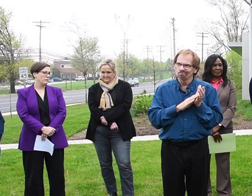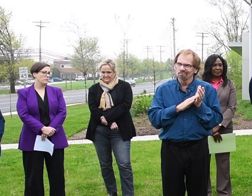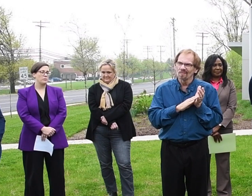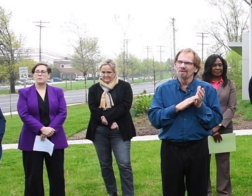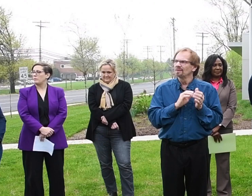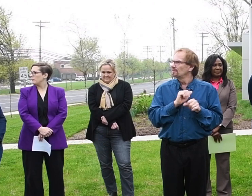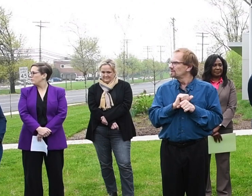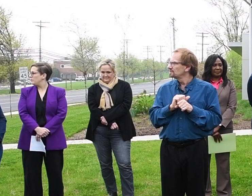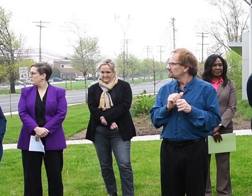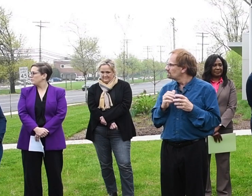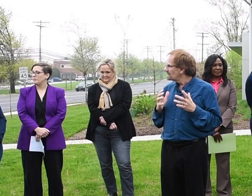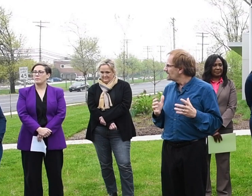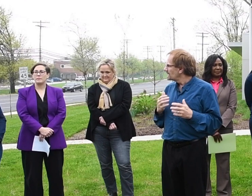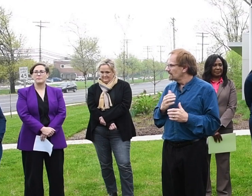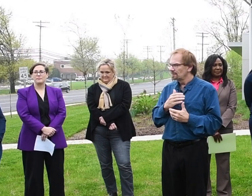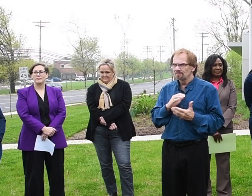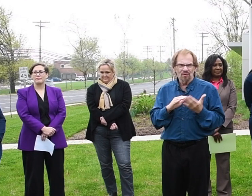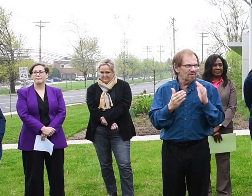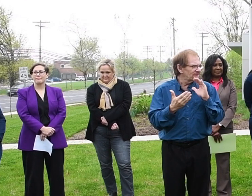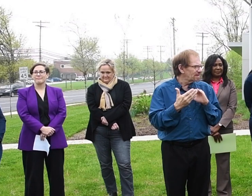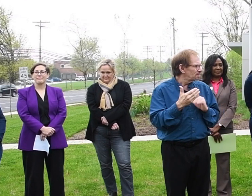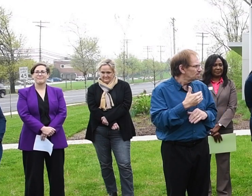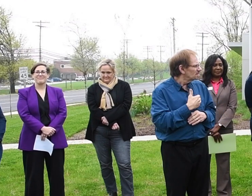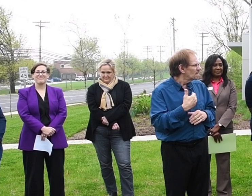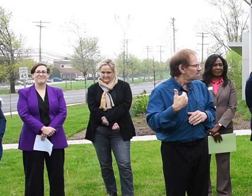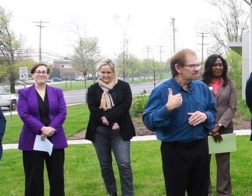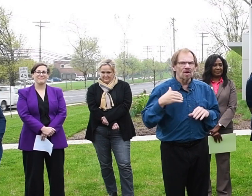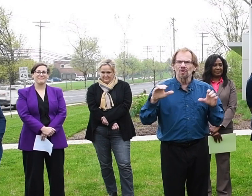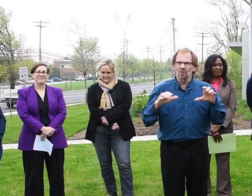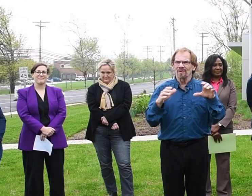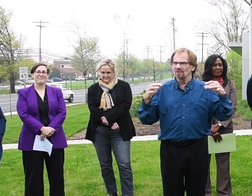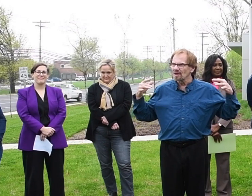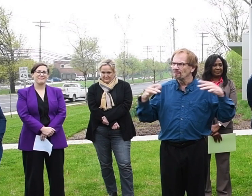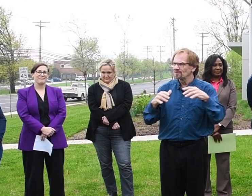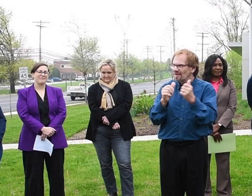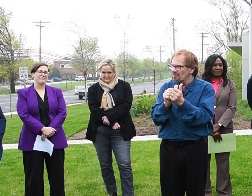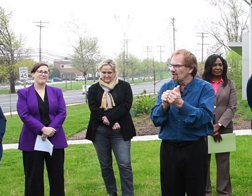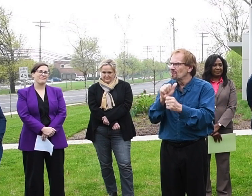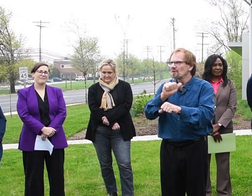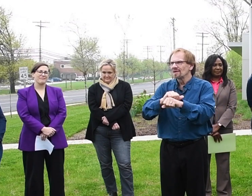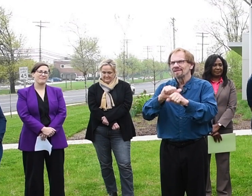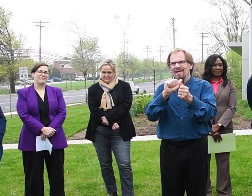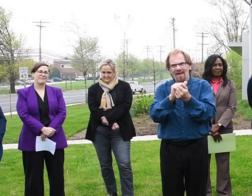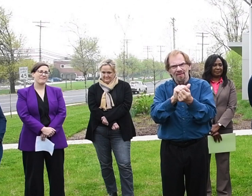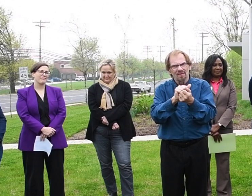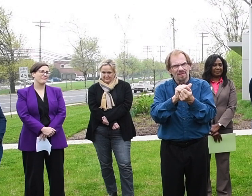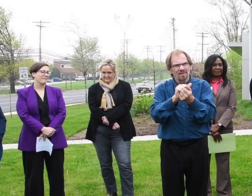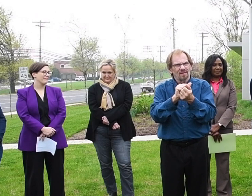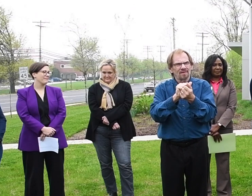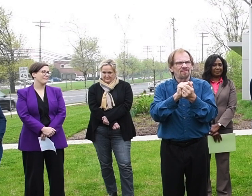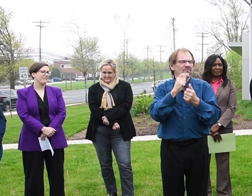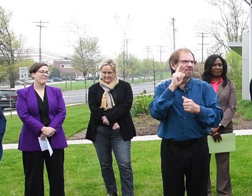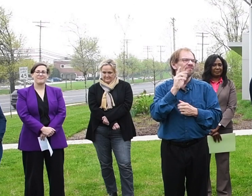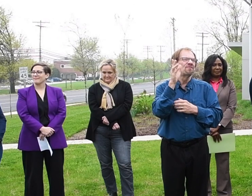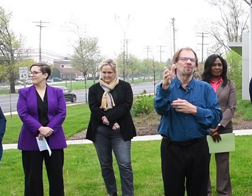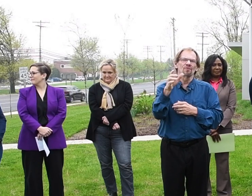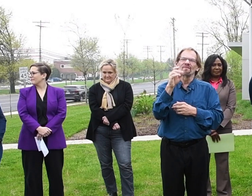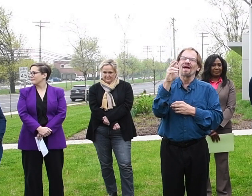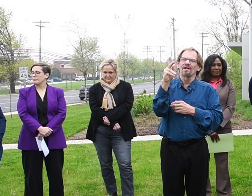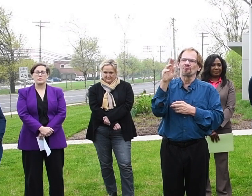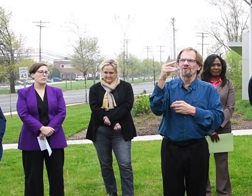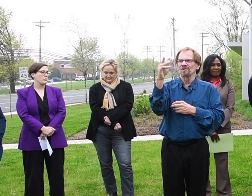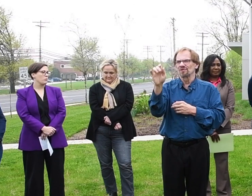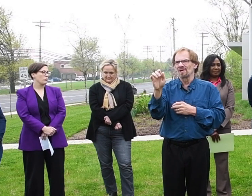many of our community members are doing to come together and work together to shape the future of Elkridge. And I am excited and happy